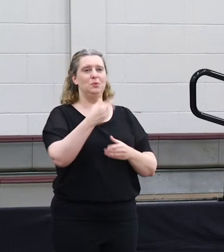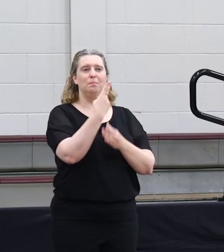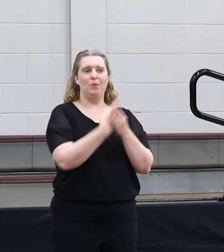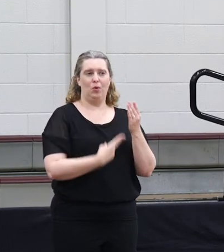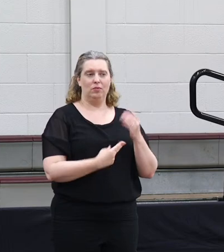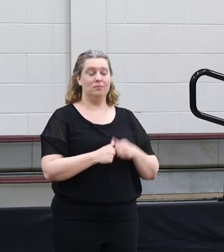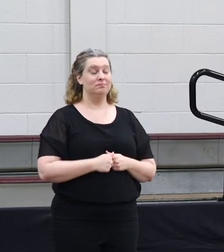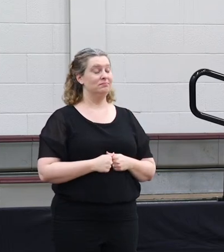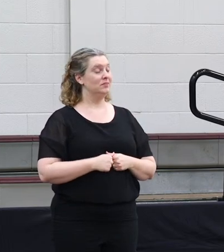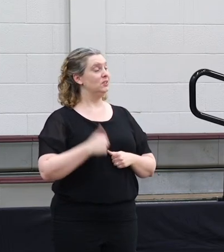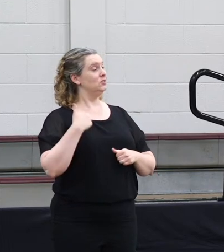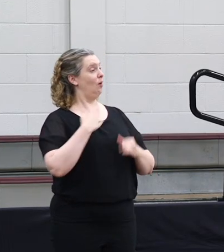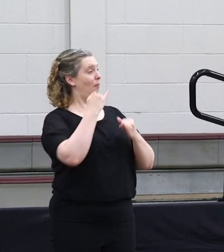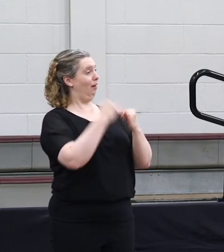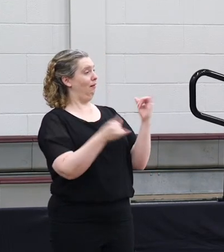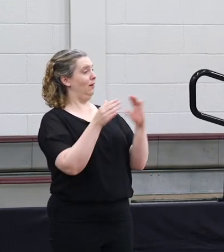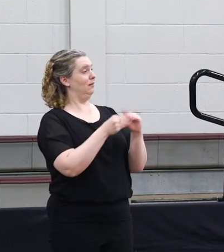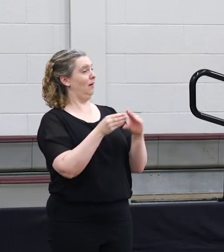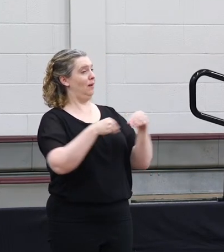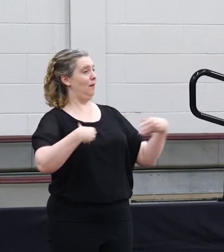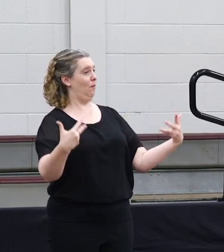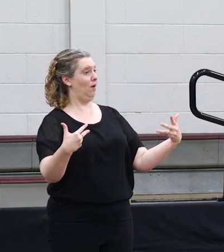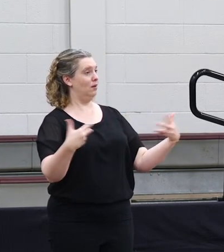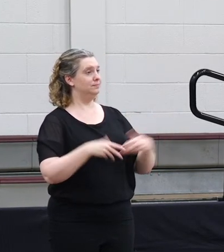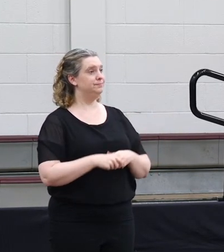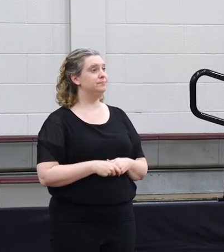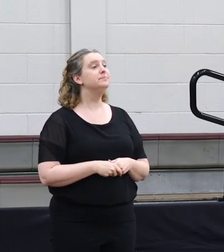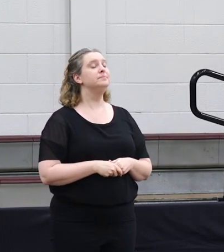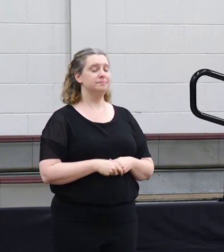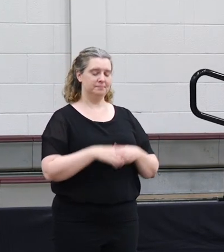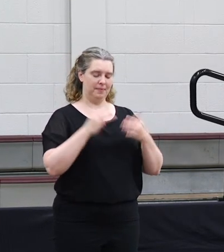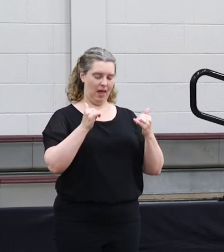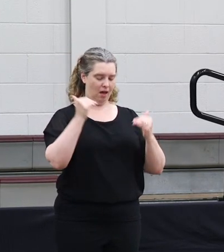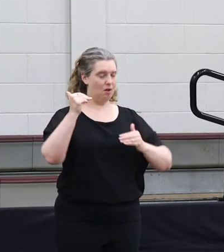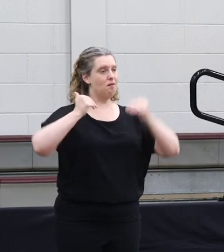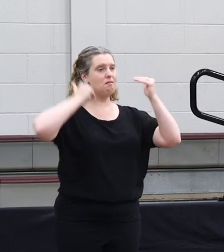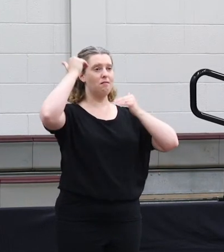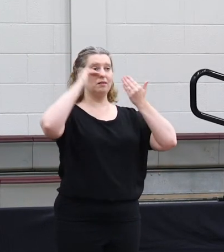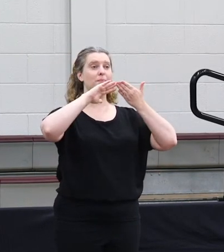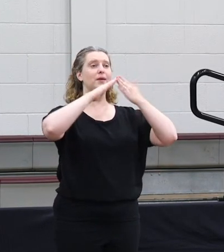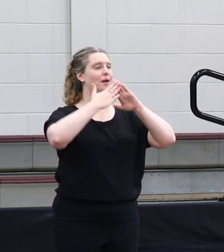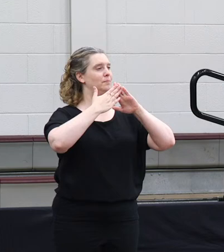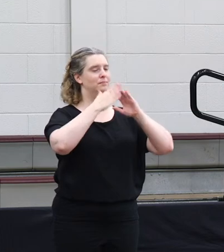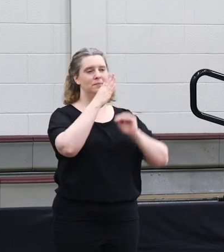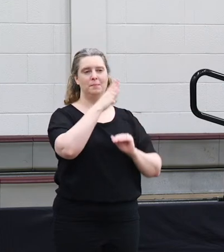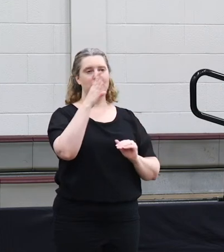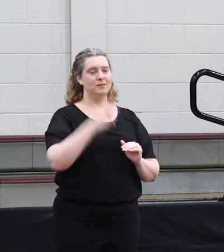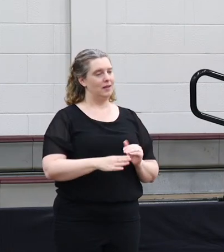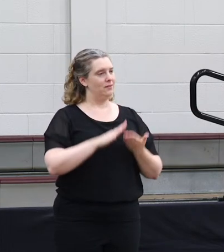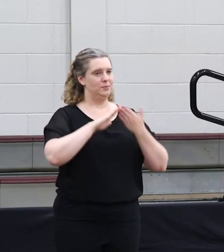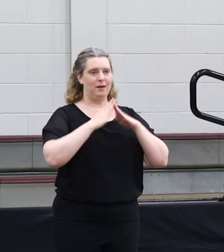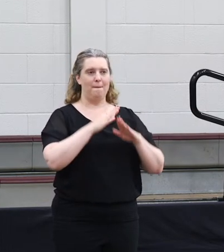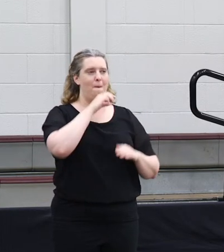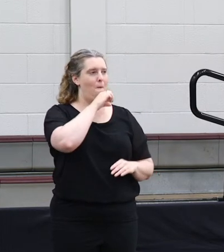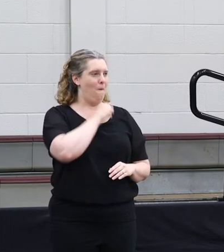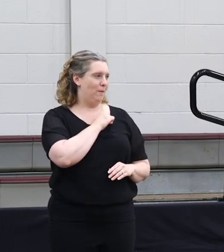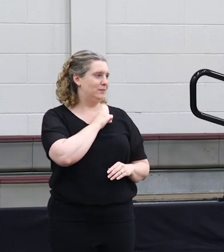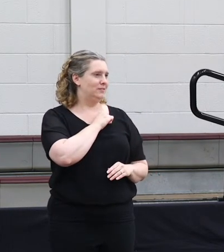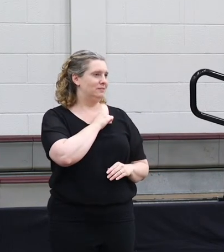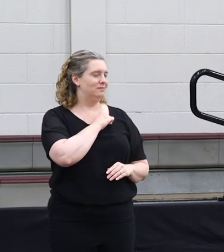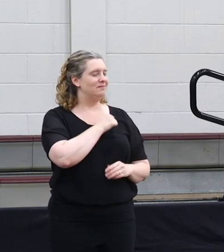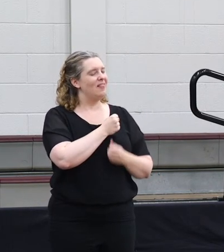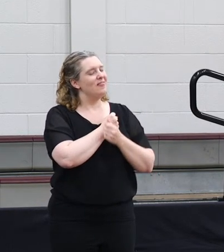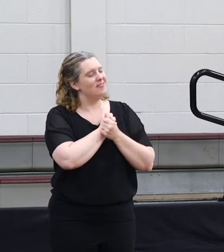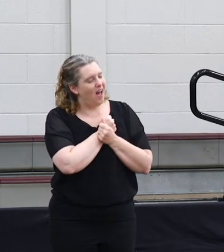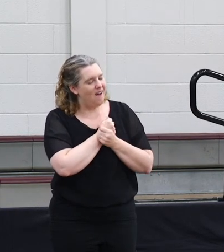I leave you with this, Bristol Central graduates. It's time to grow up, but it's never time to grow old. Love